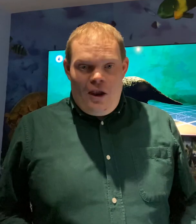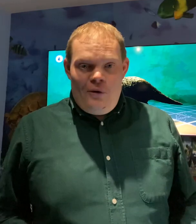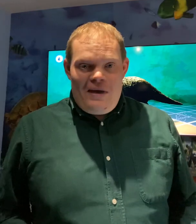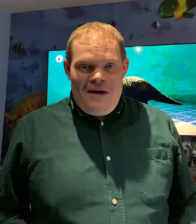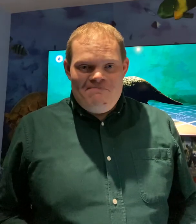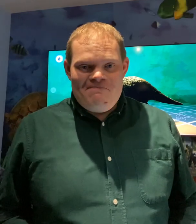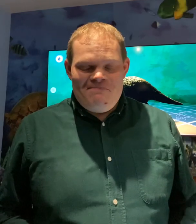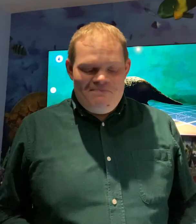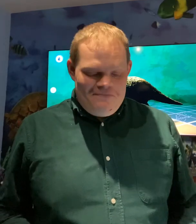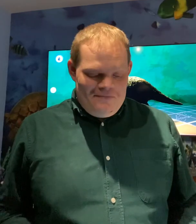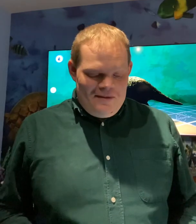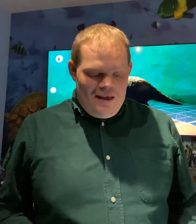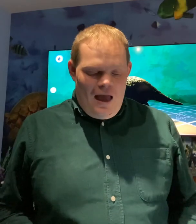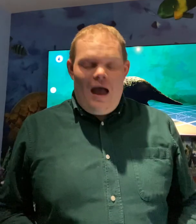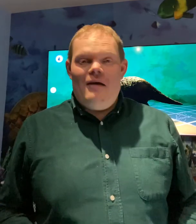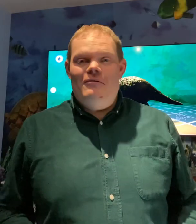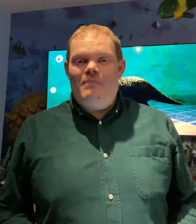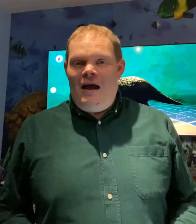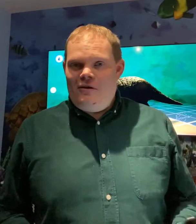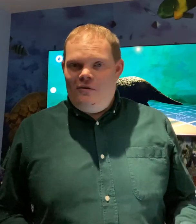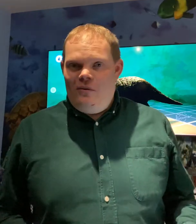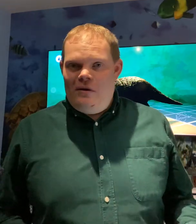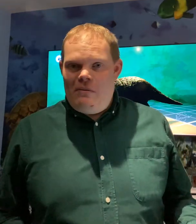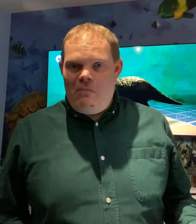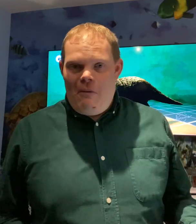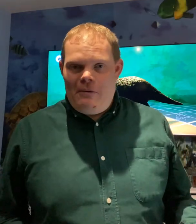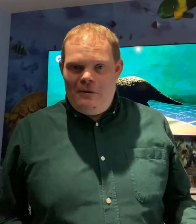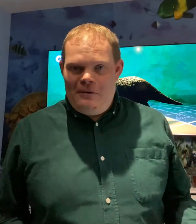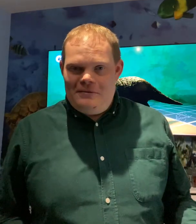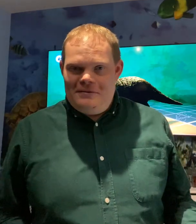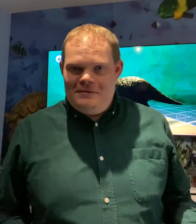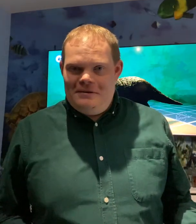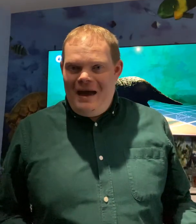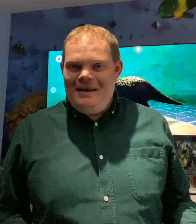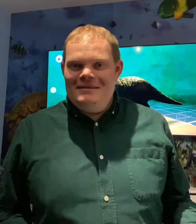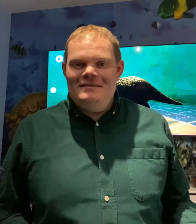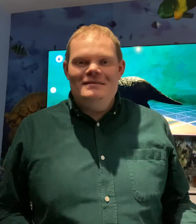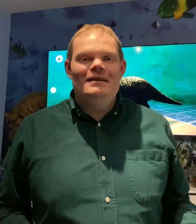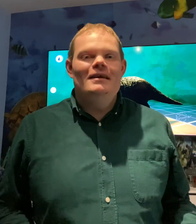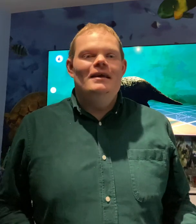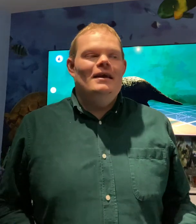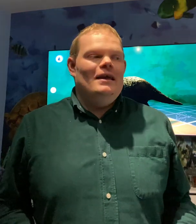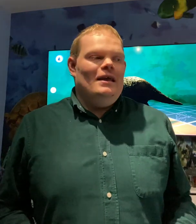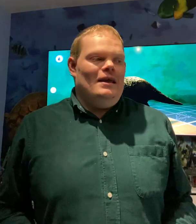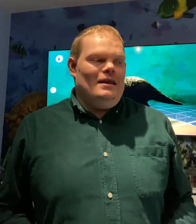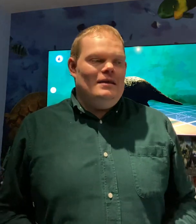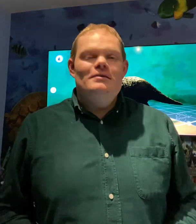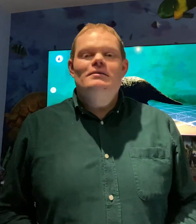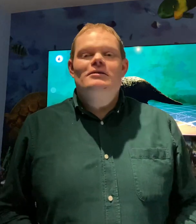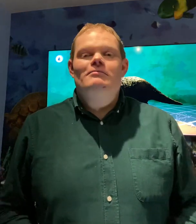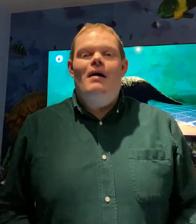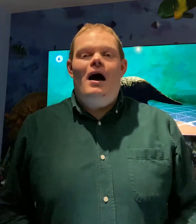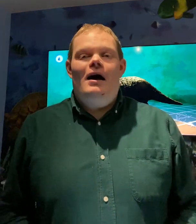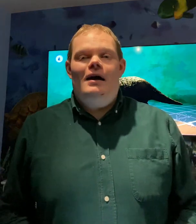Hello again, and back with popular demand. It is my